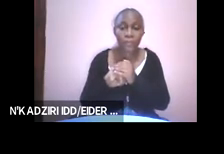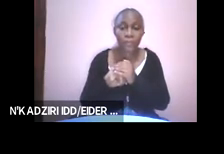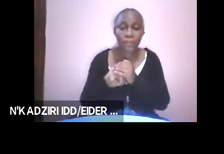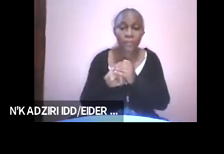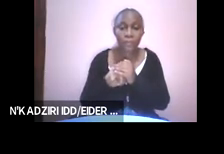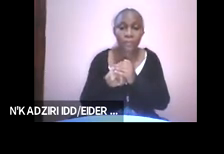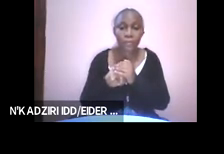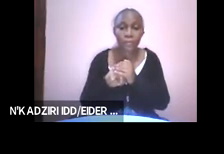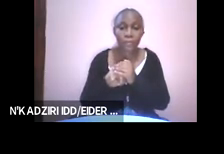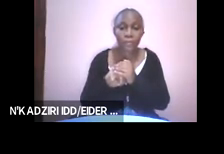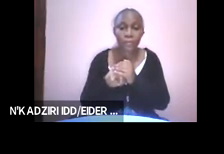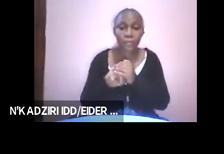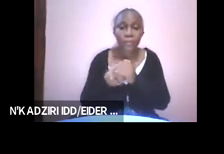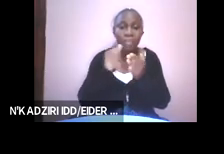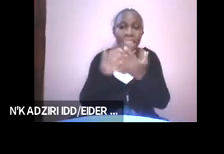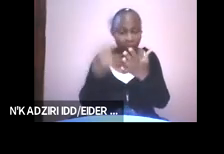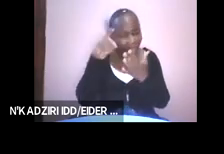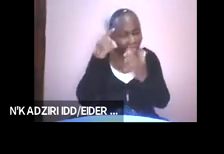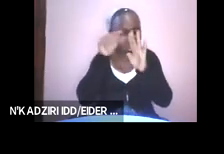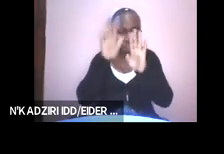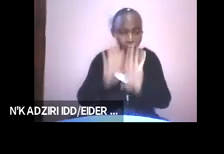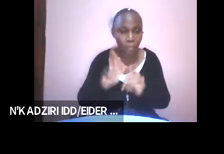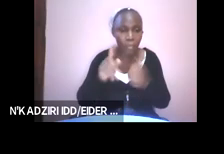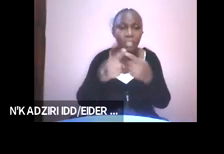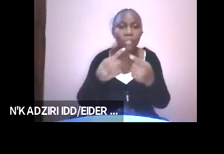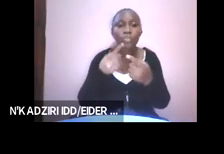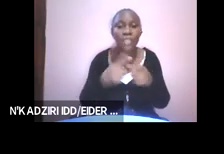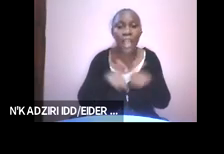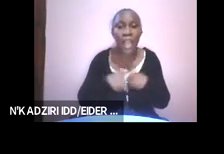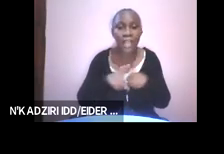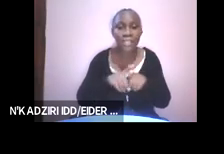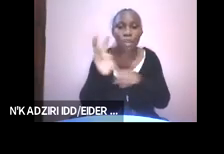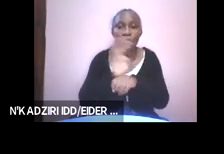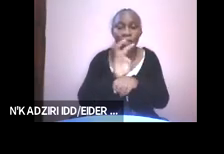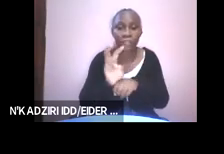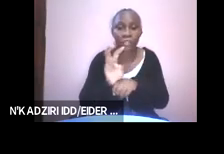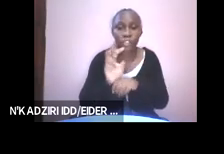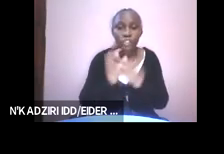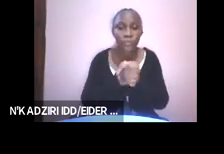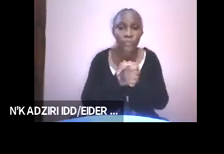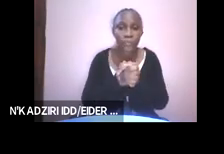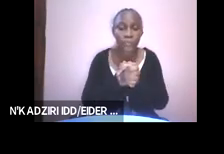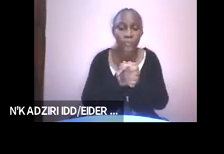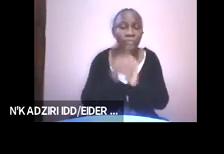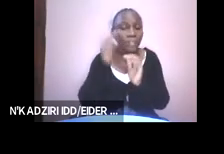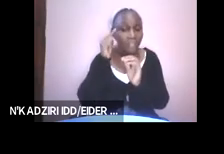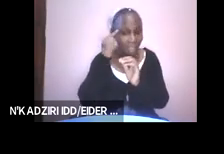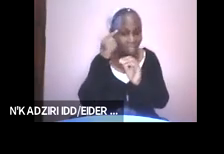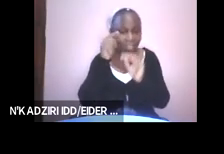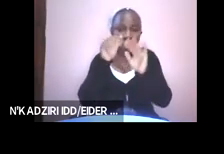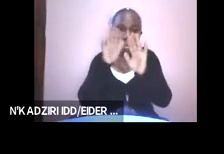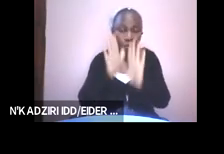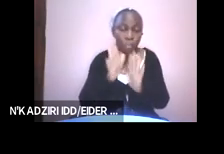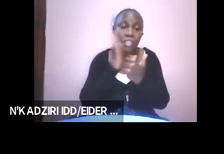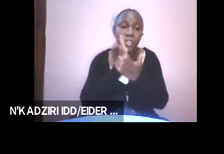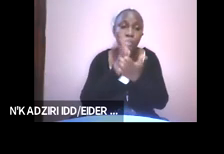mention. I don't know if you share that observation or not. I think that's important, Joe, to mention that